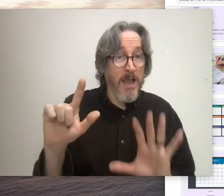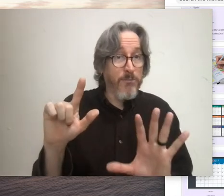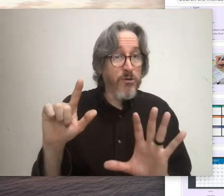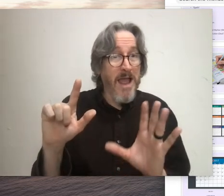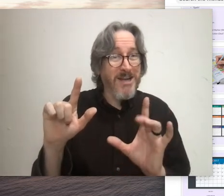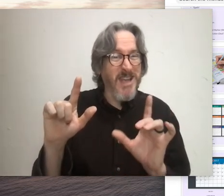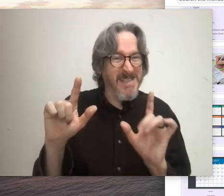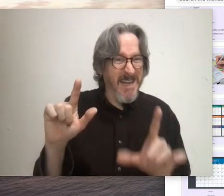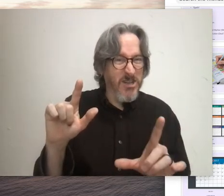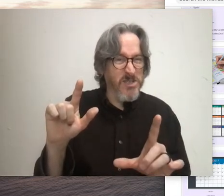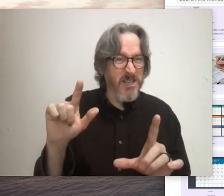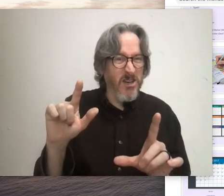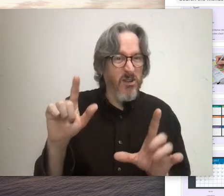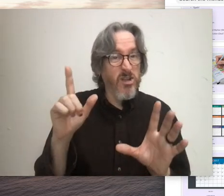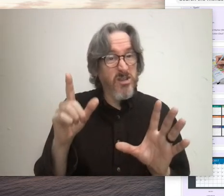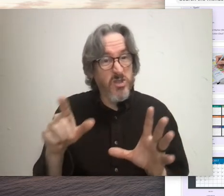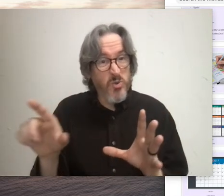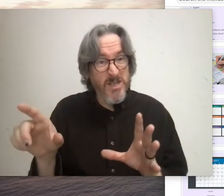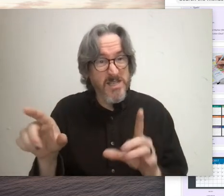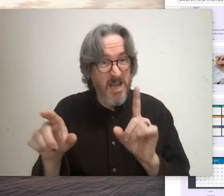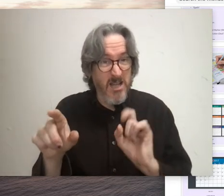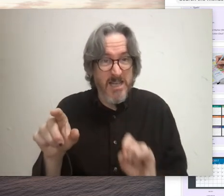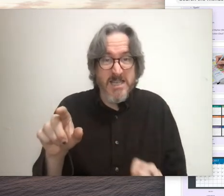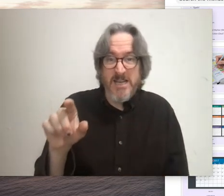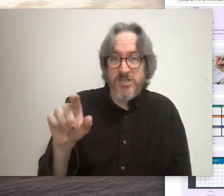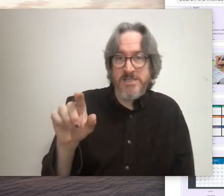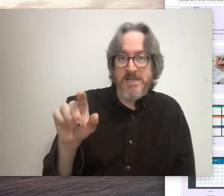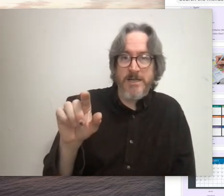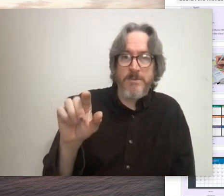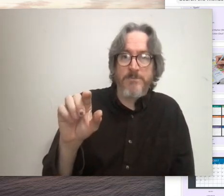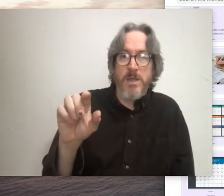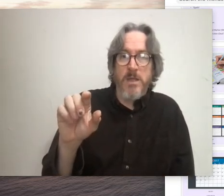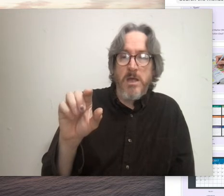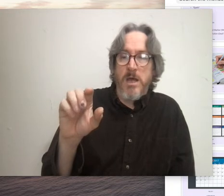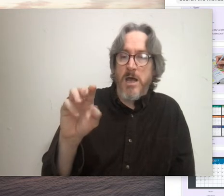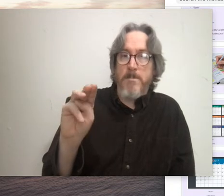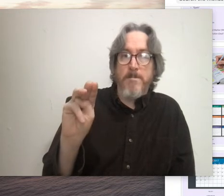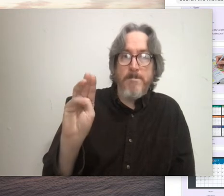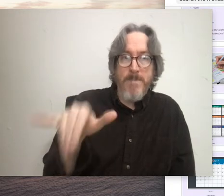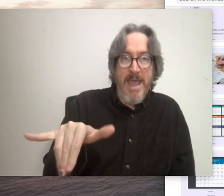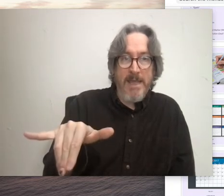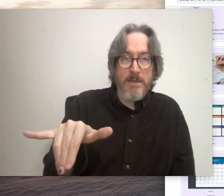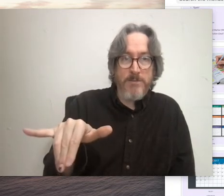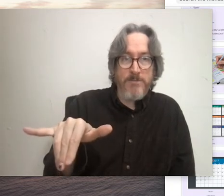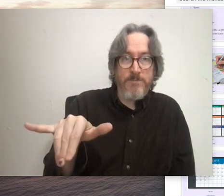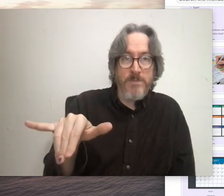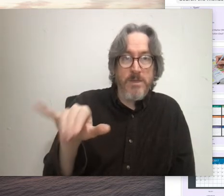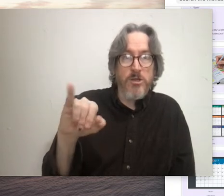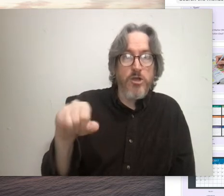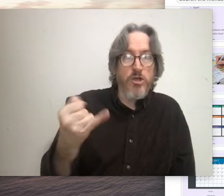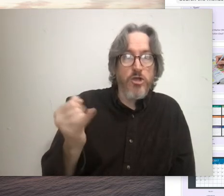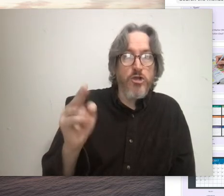April. April actually has an interesting little twist. I'll get to that in just a second. May,